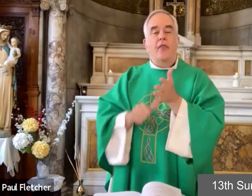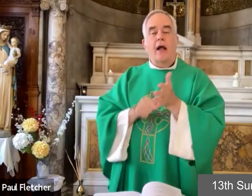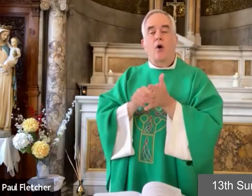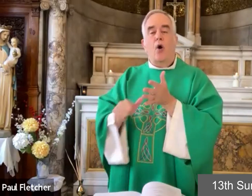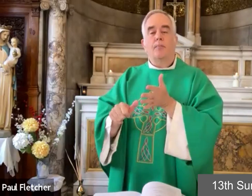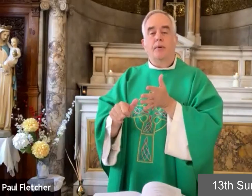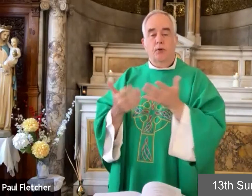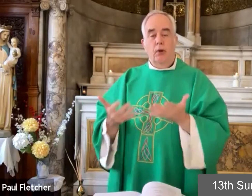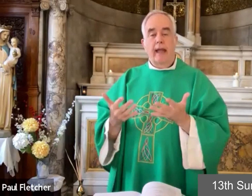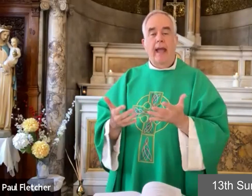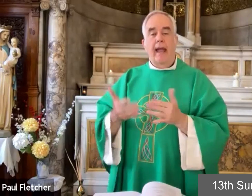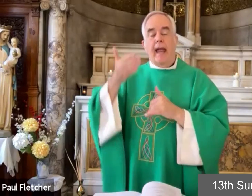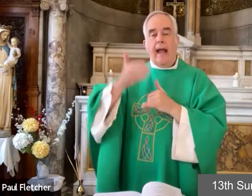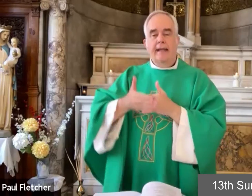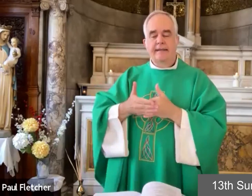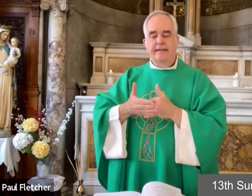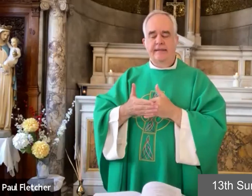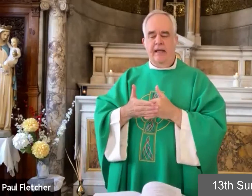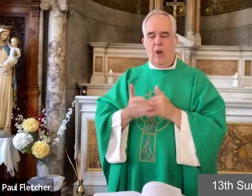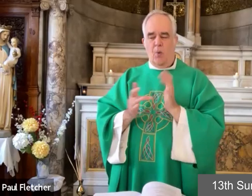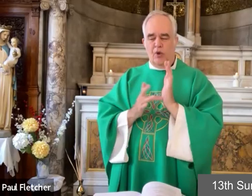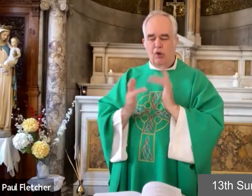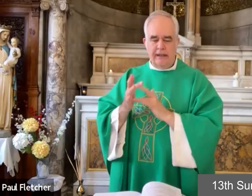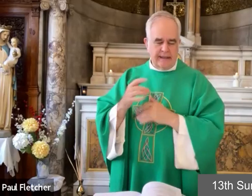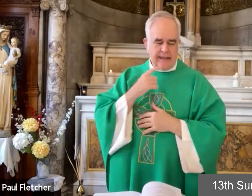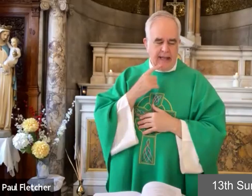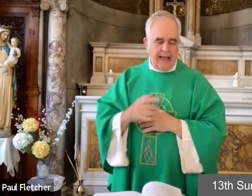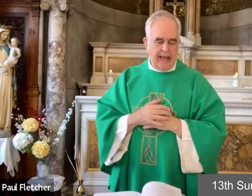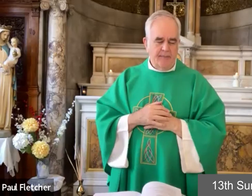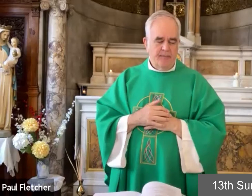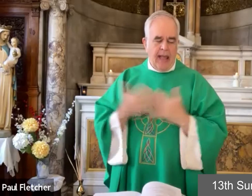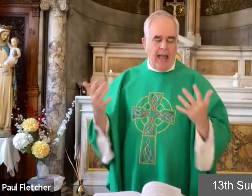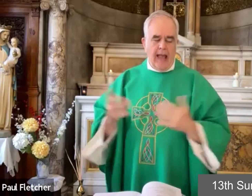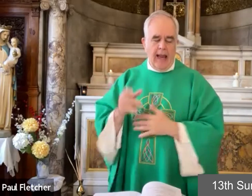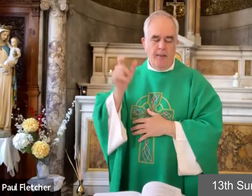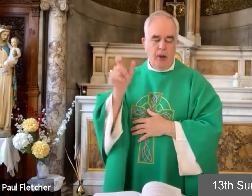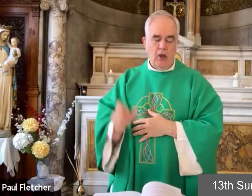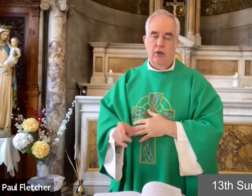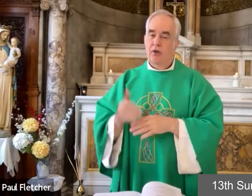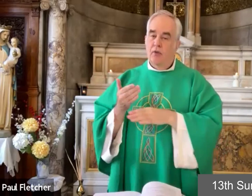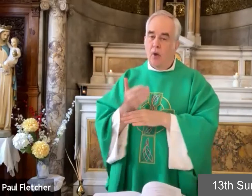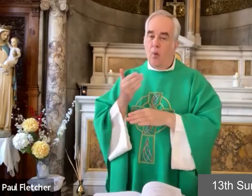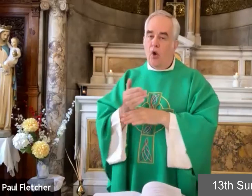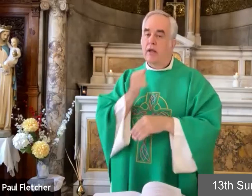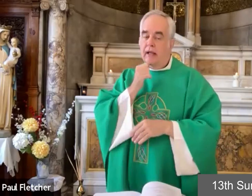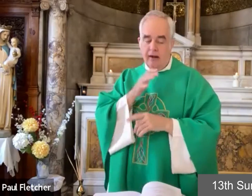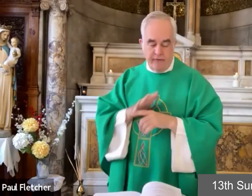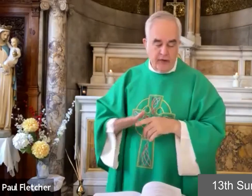That gospel today ends with Jesus saying, "Any person that works in a